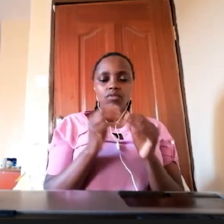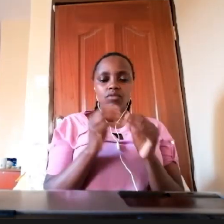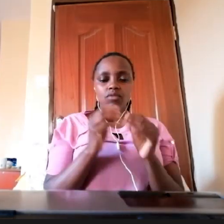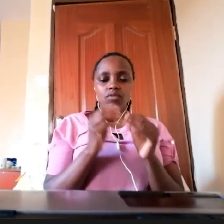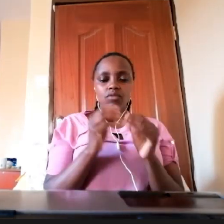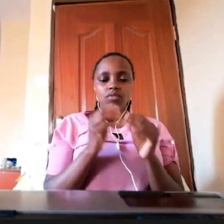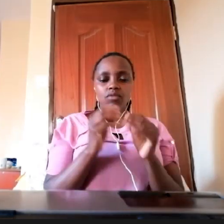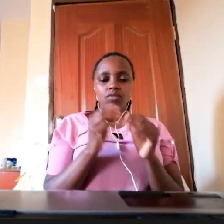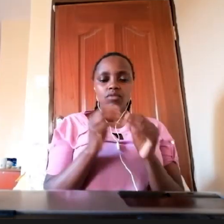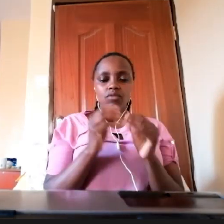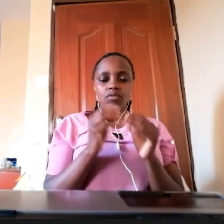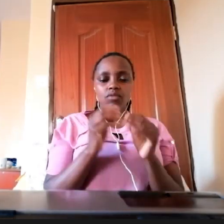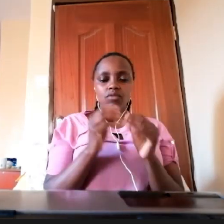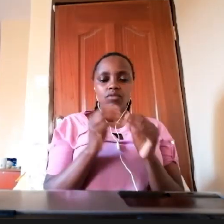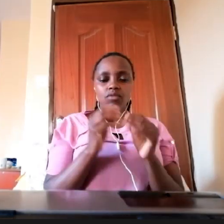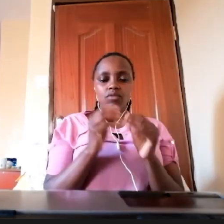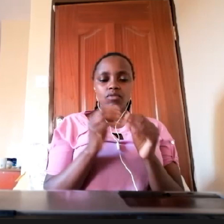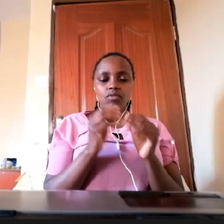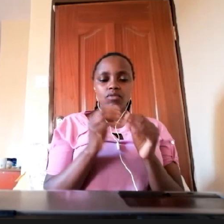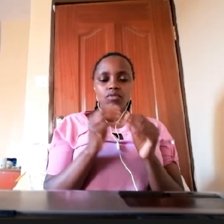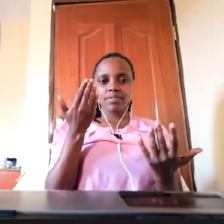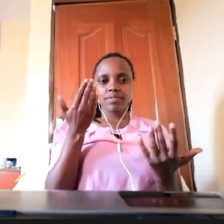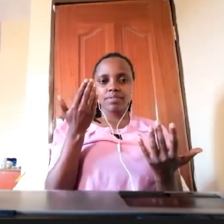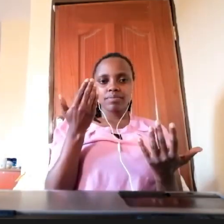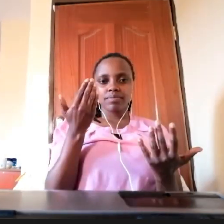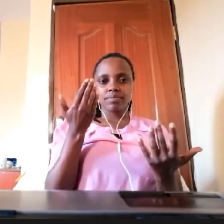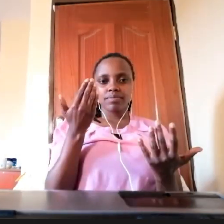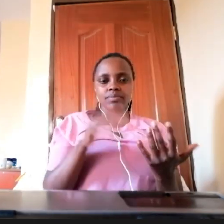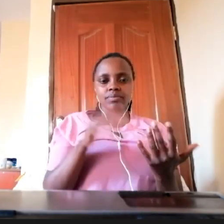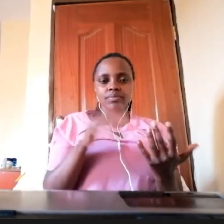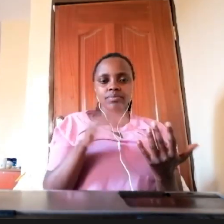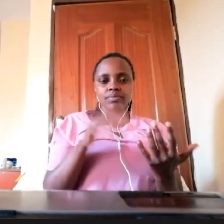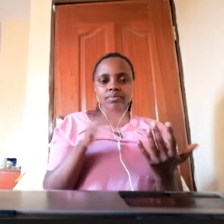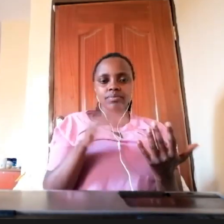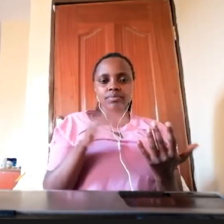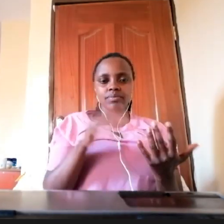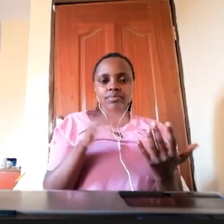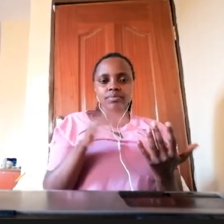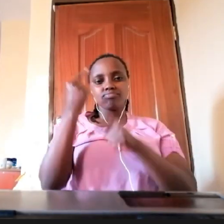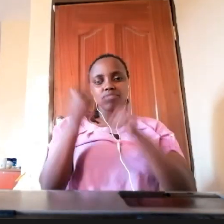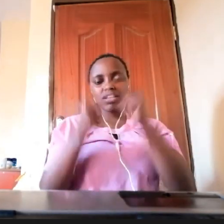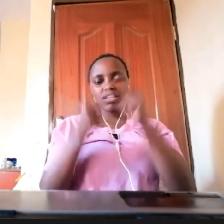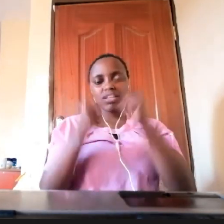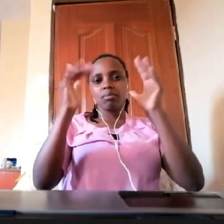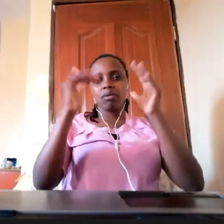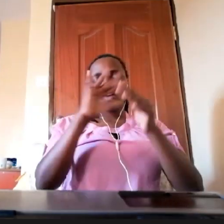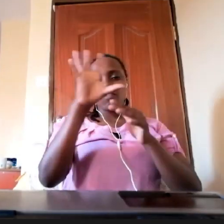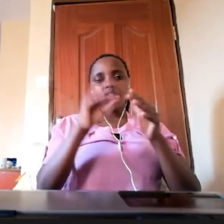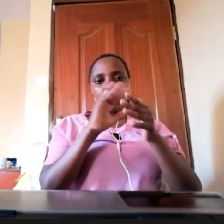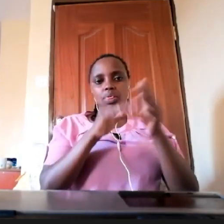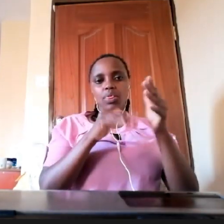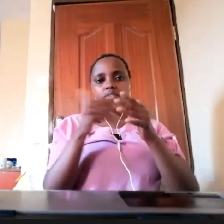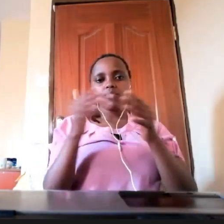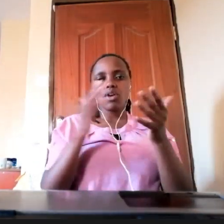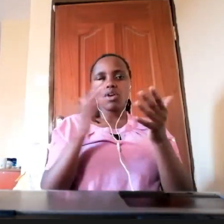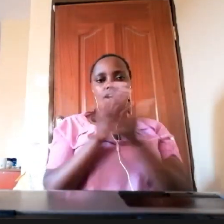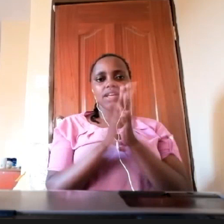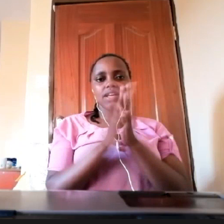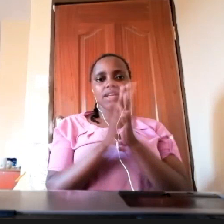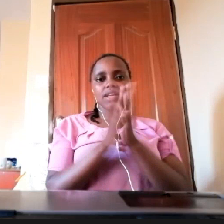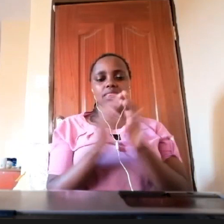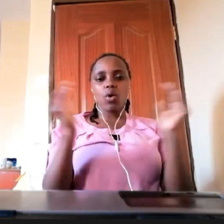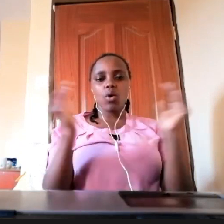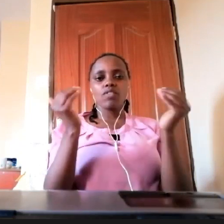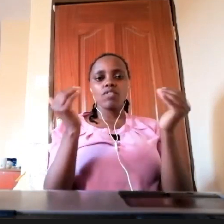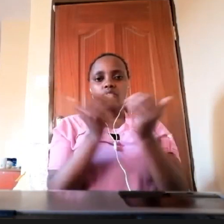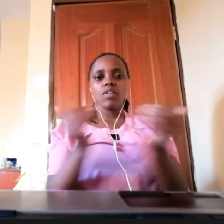the commemoration of the 30th anniversary of the African Charter on the Rights and Welfare of the Child, but